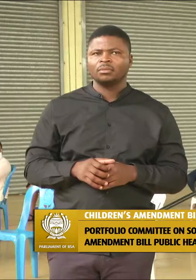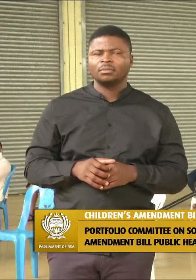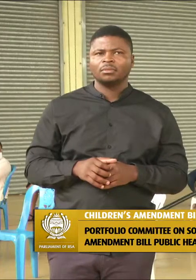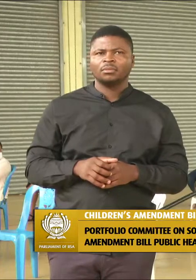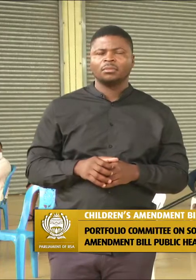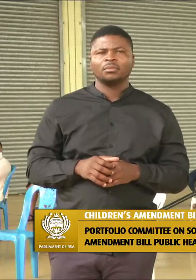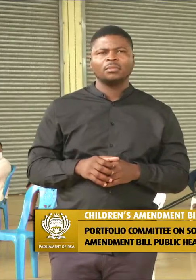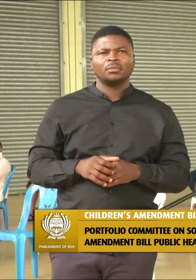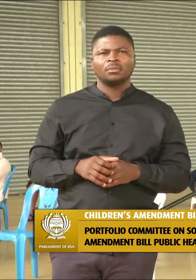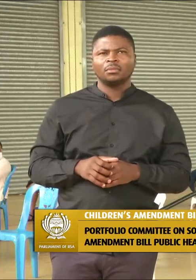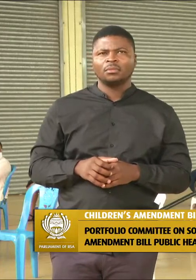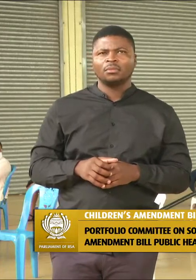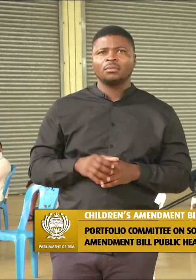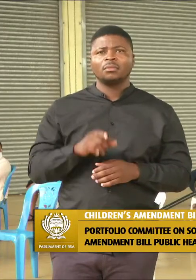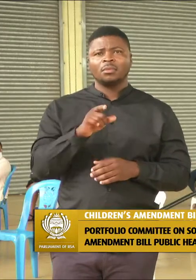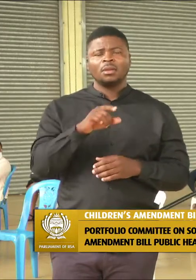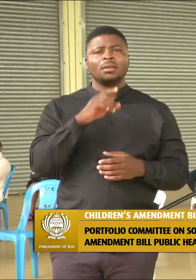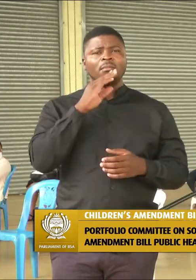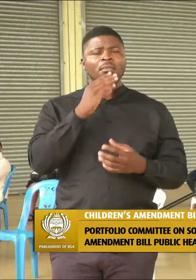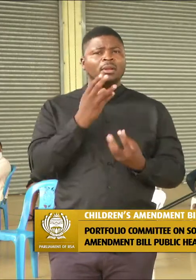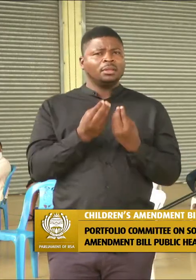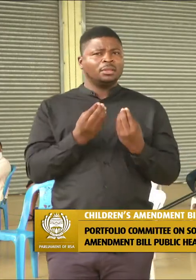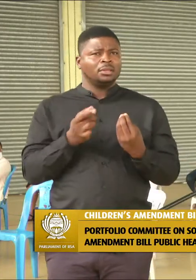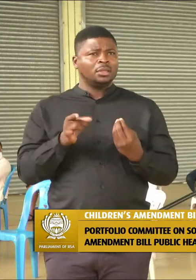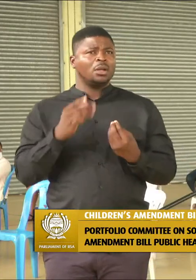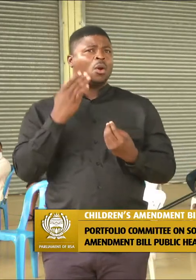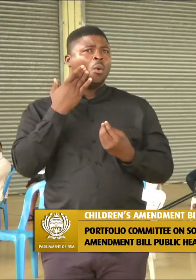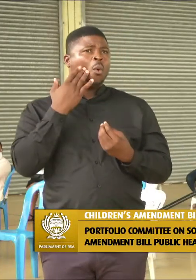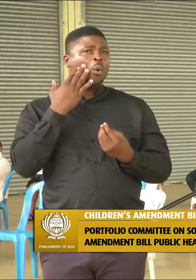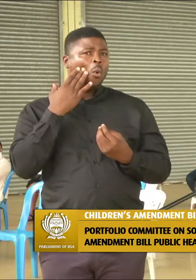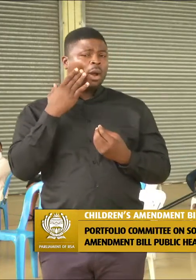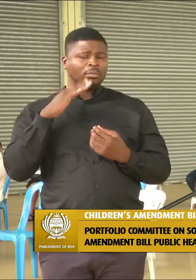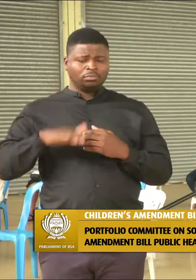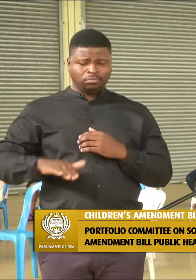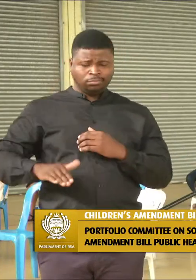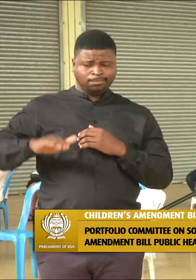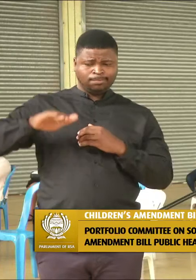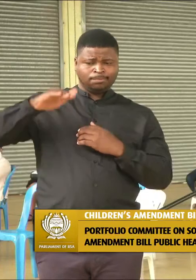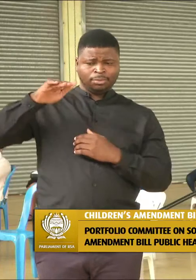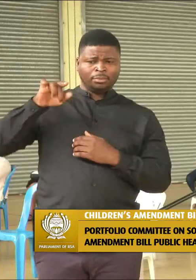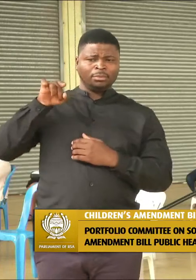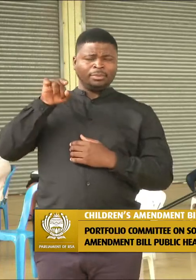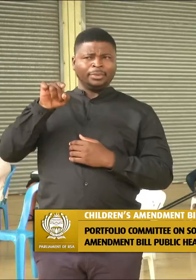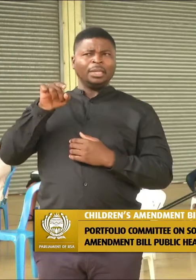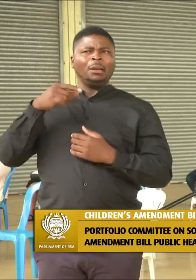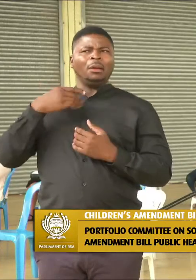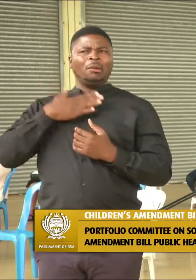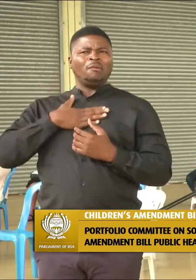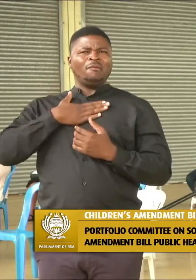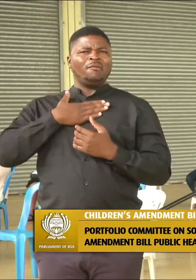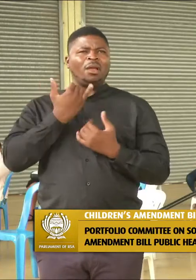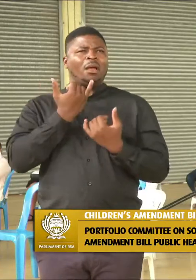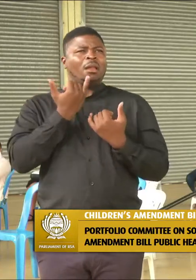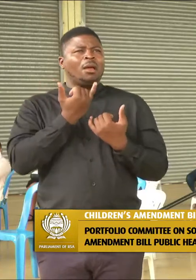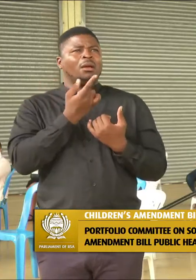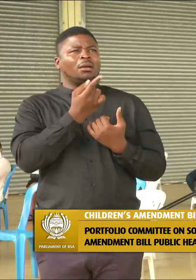adults. And then we will continue having a broken society, a broken generation.